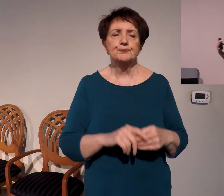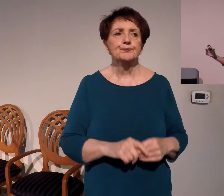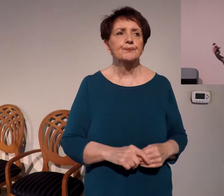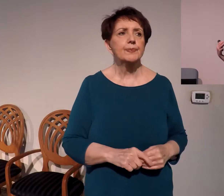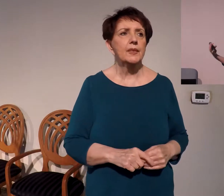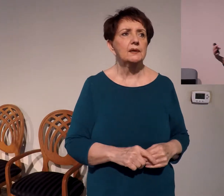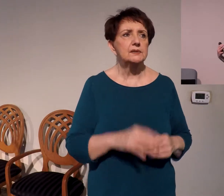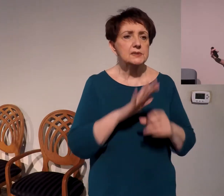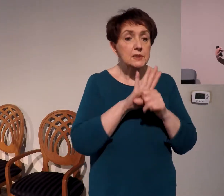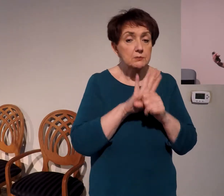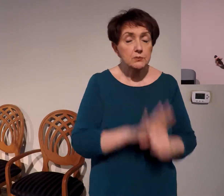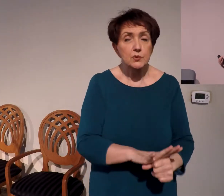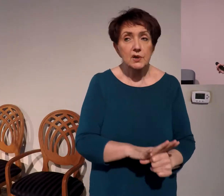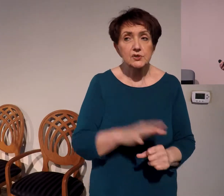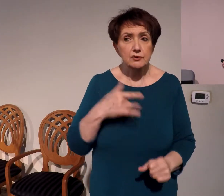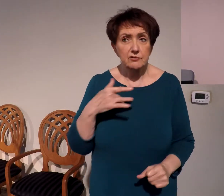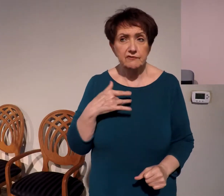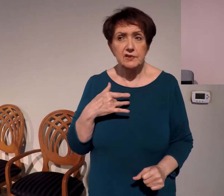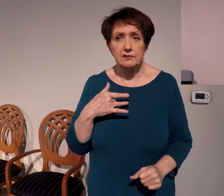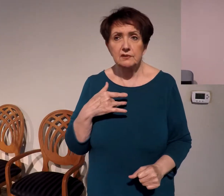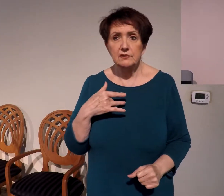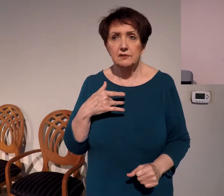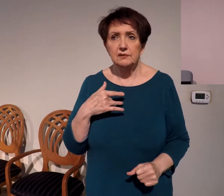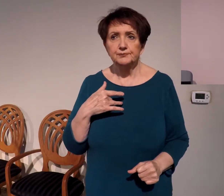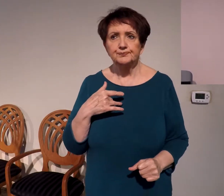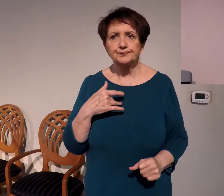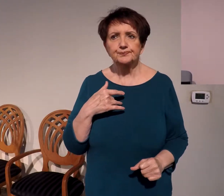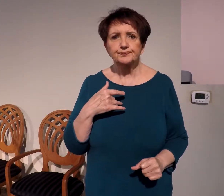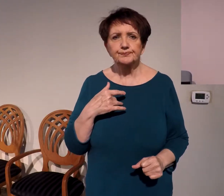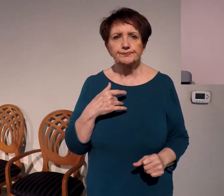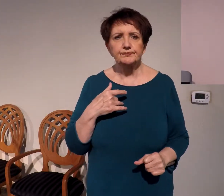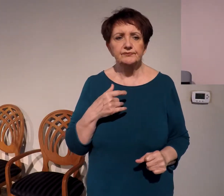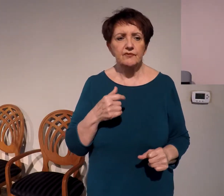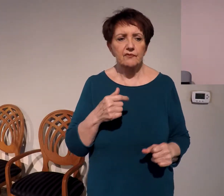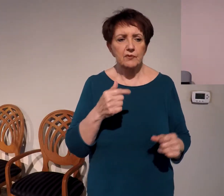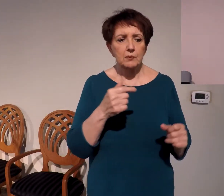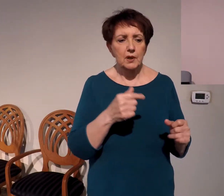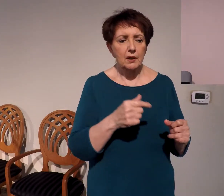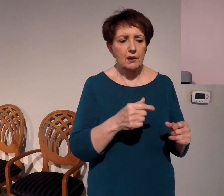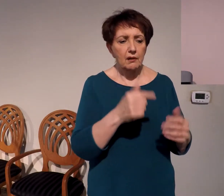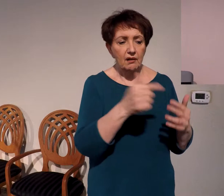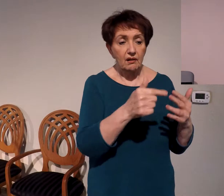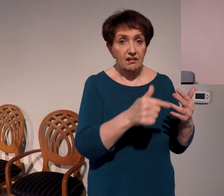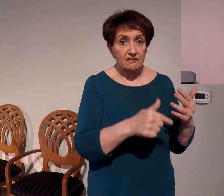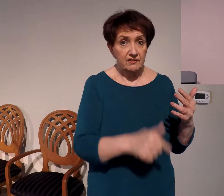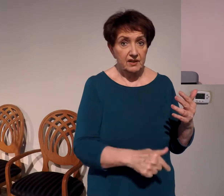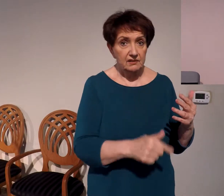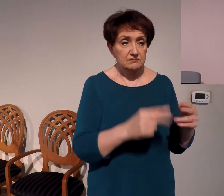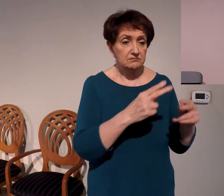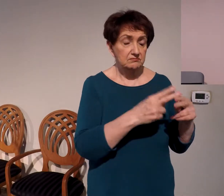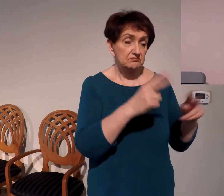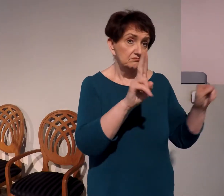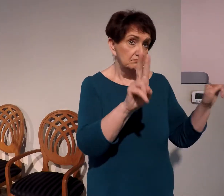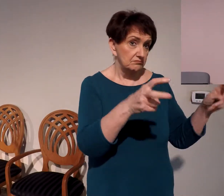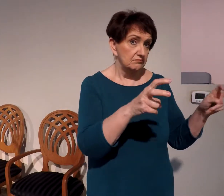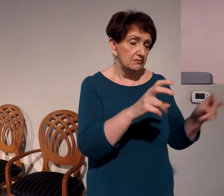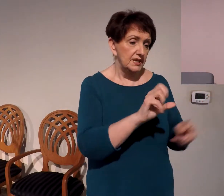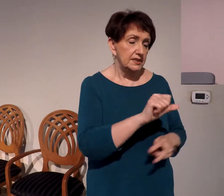the pressure that we feel from all of that. We call that stress. Tends to